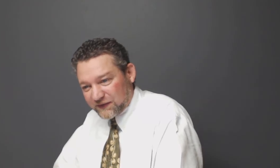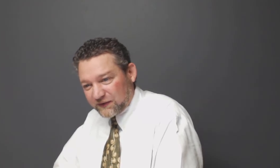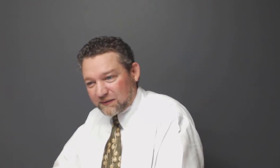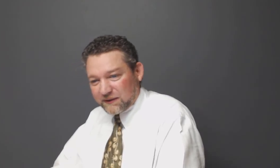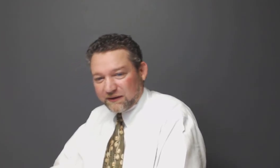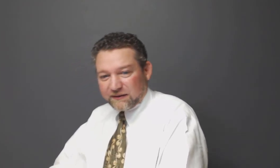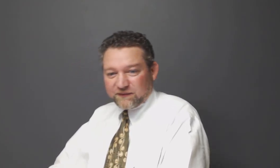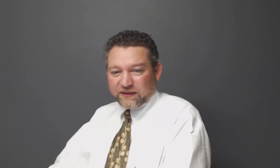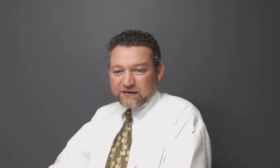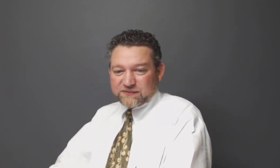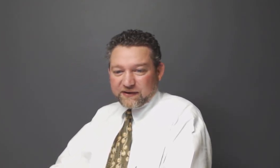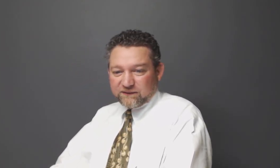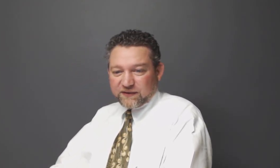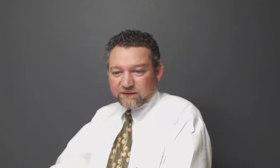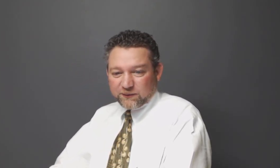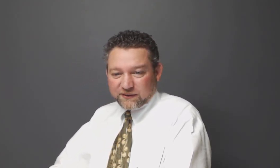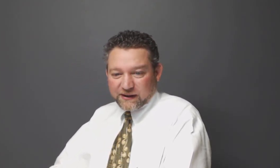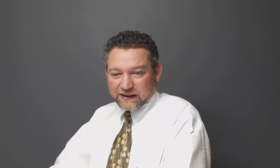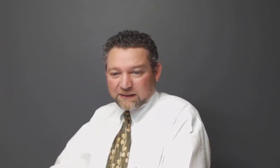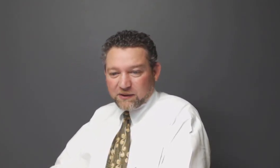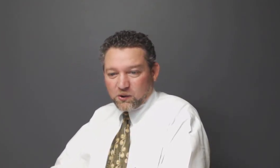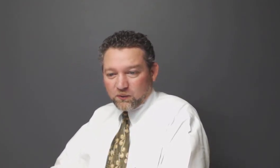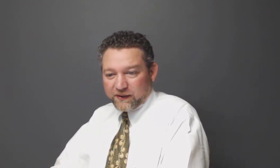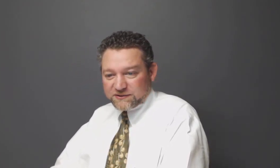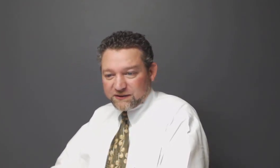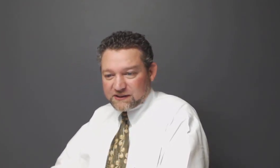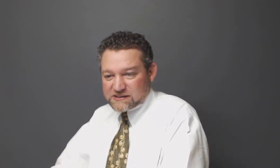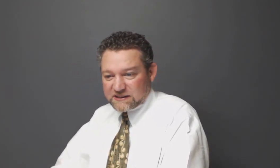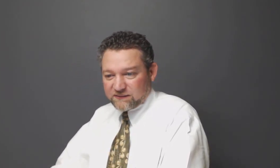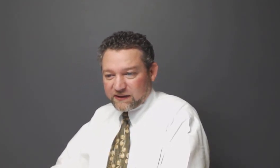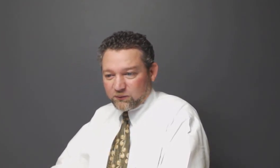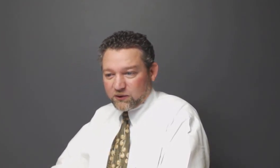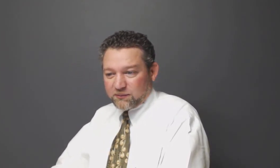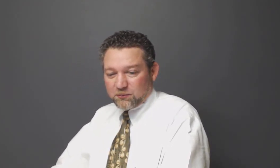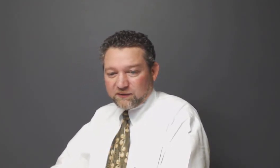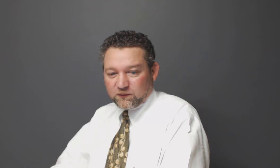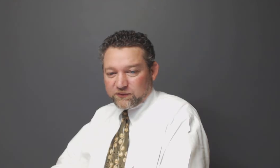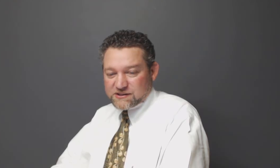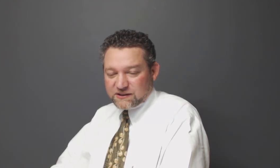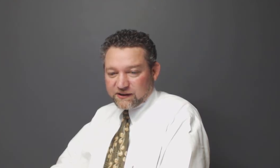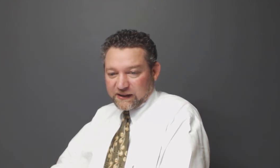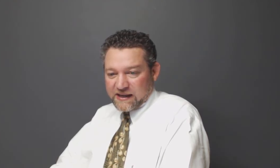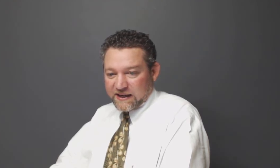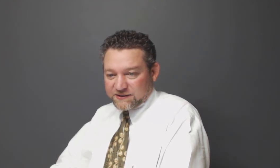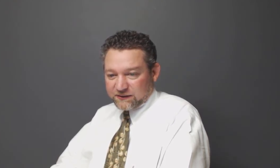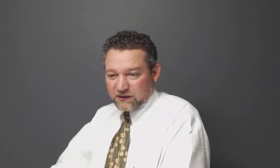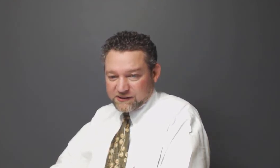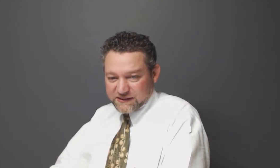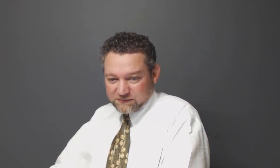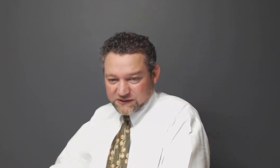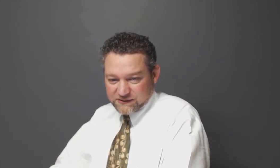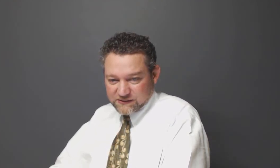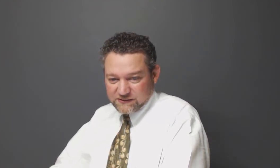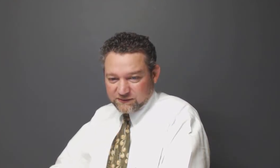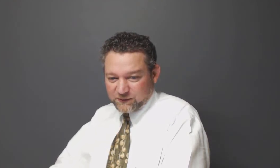Fear not, Mary, for thou hast found favor with God. And behold, thou shalt conceive in thy womb and bring forth a son, and shalt call his name Jesus." What's he